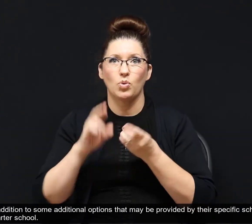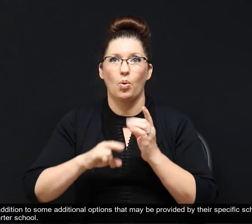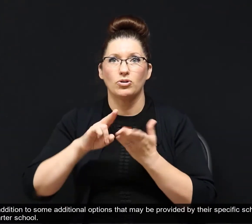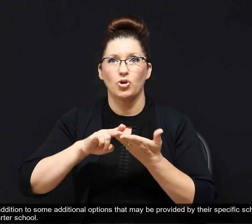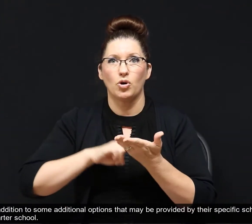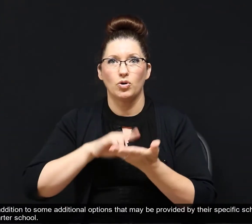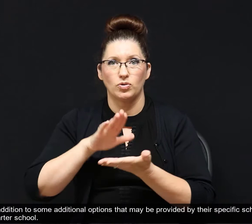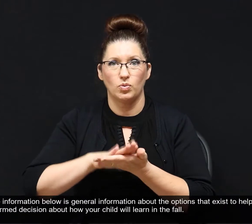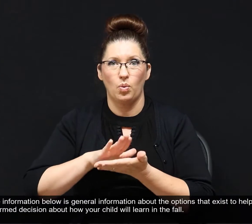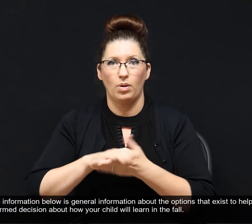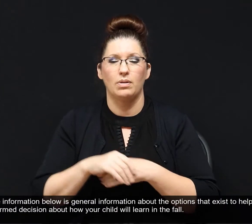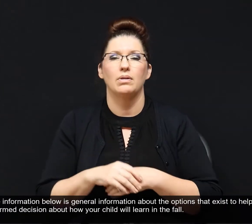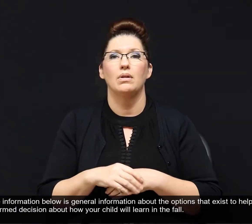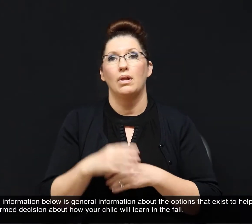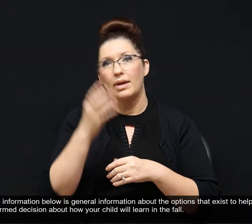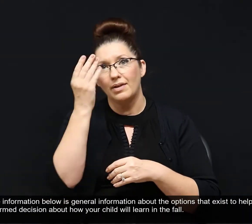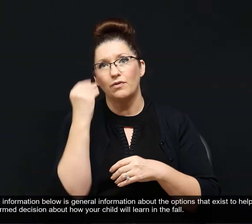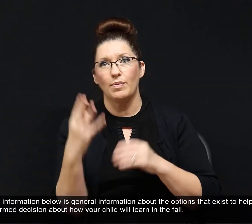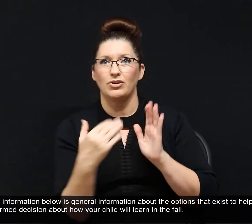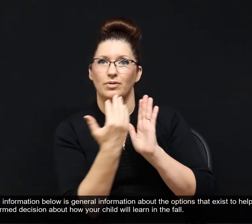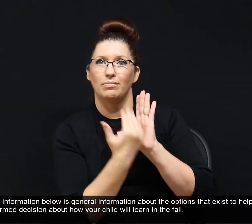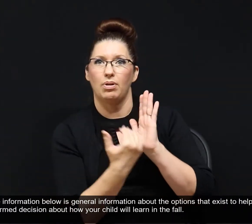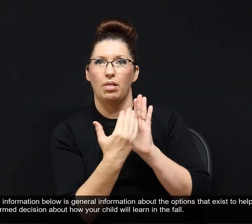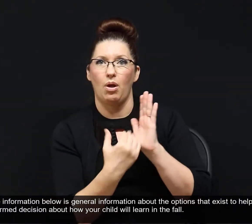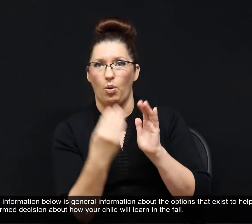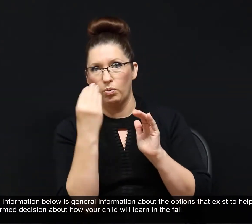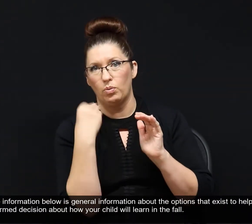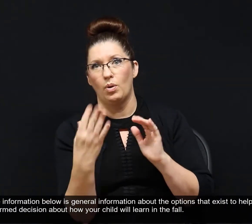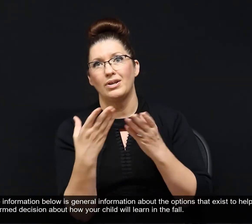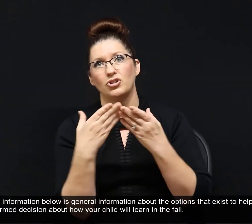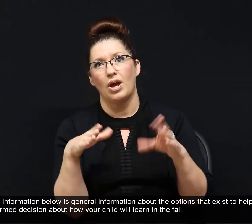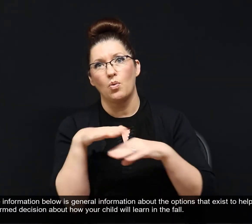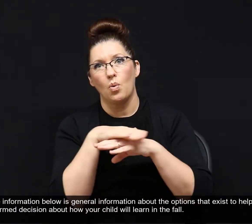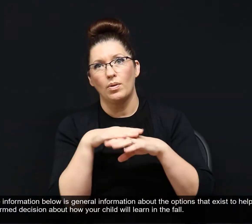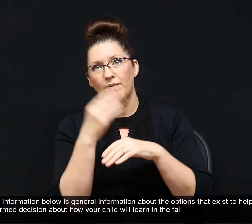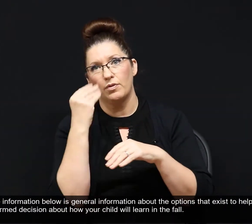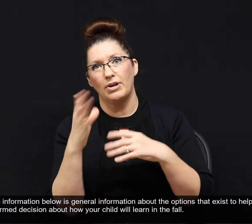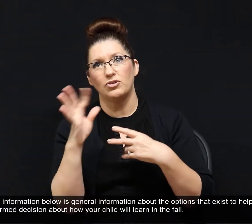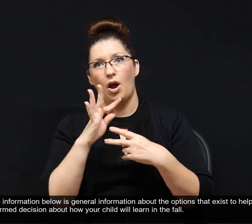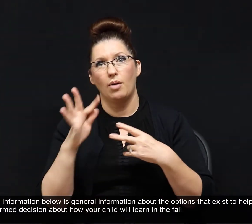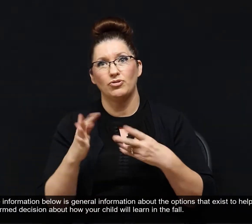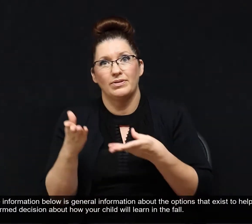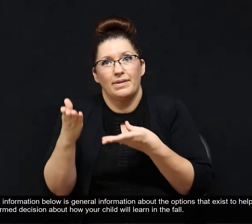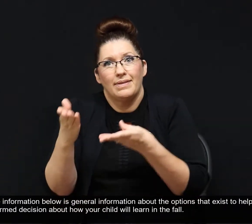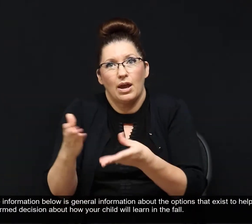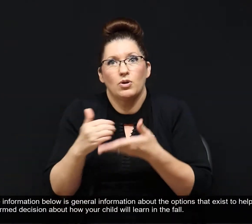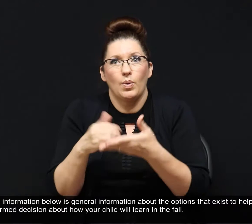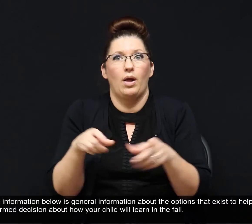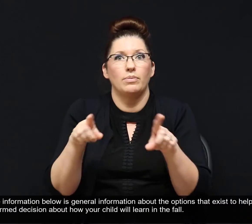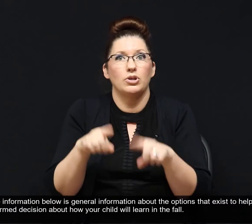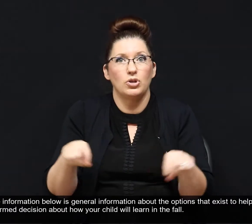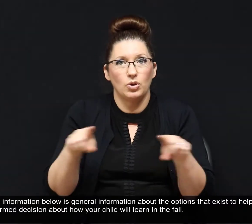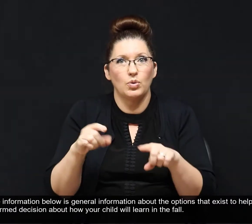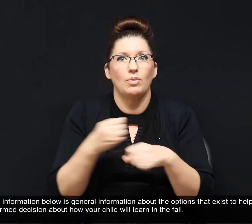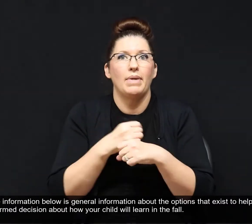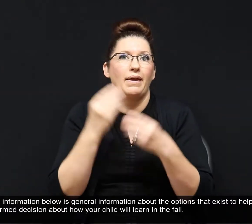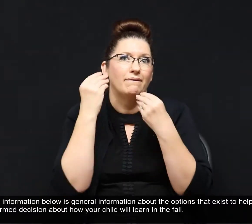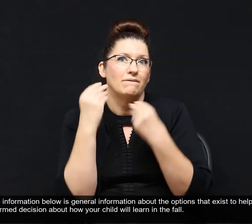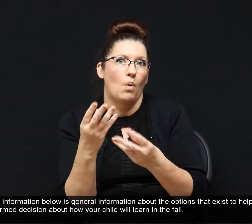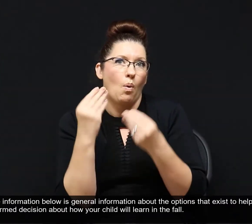school. The information below is just general information about the options that exist to help you make an informed decision about how your child